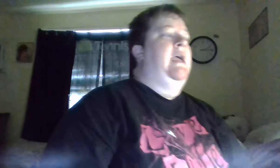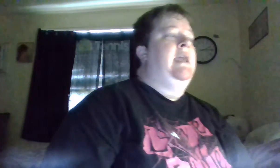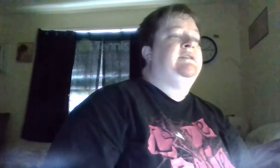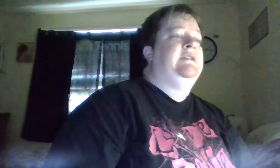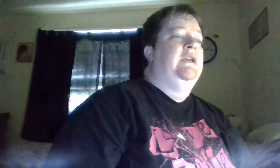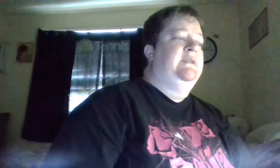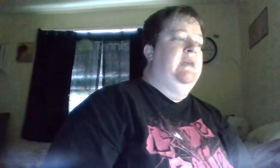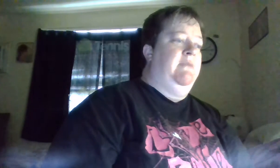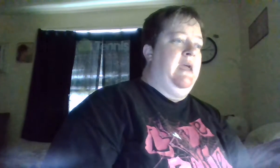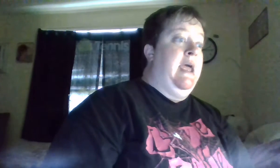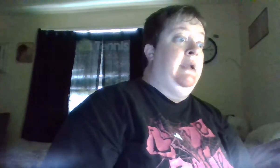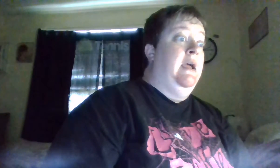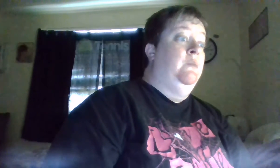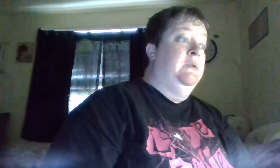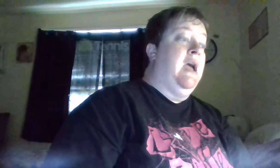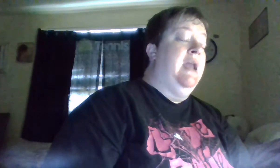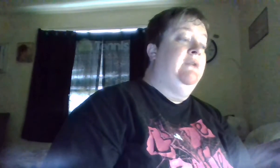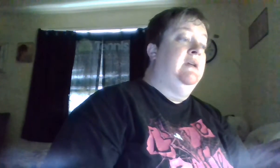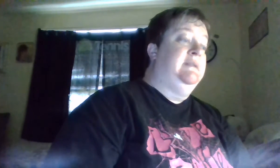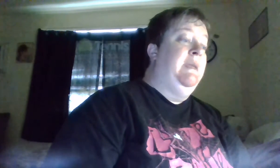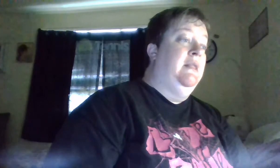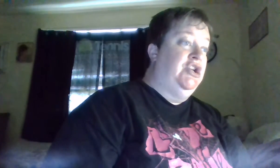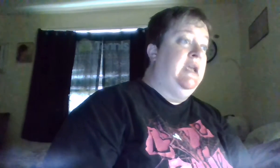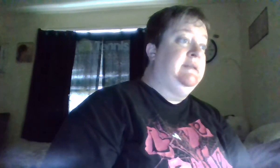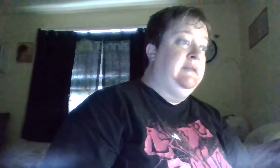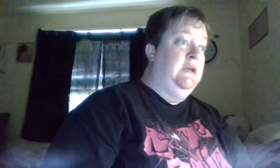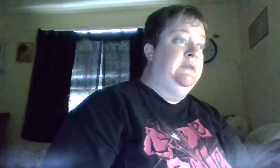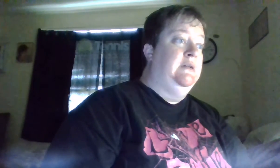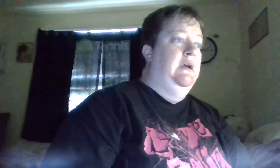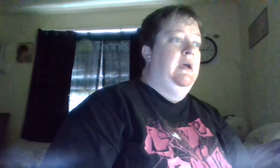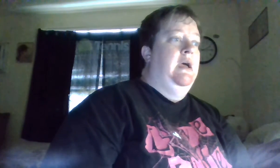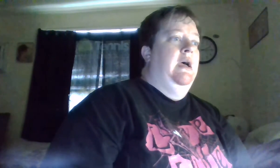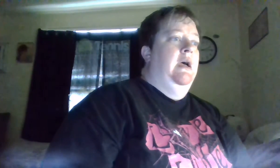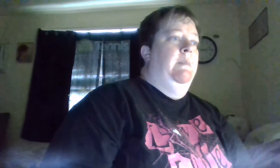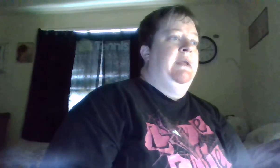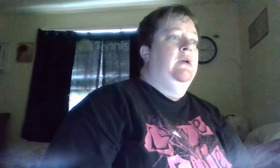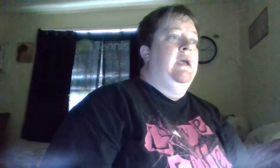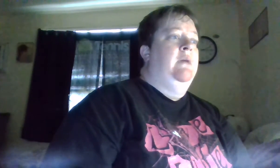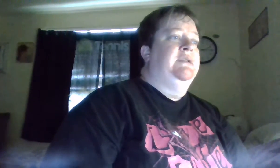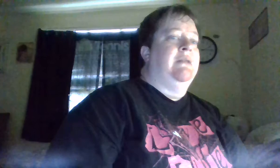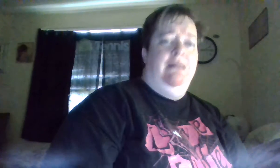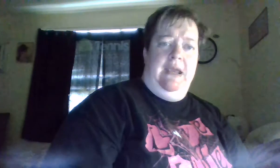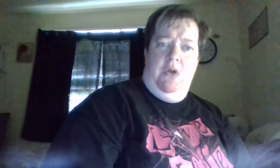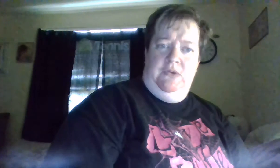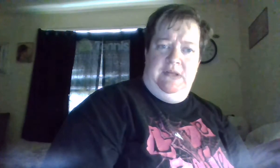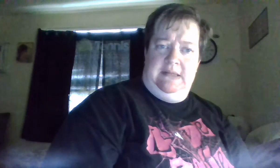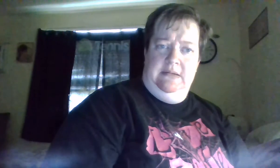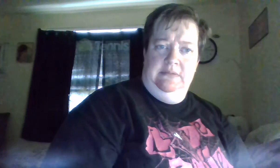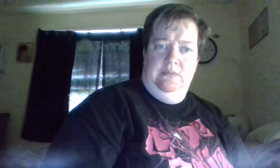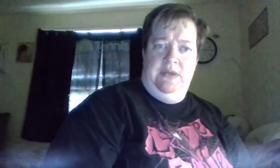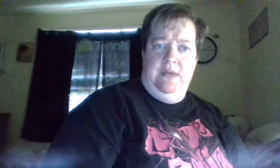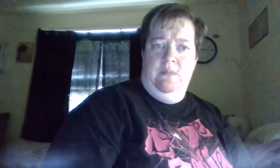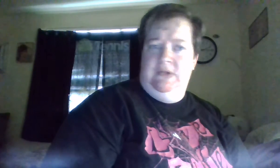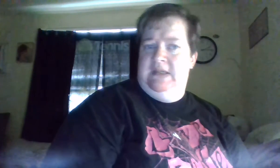an excuse that, and it was kind of a semi-legit excuse, but here it was a lot like Moses, with Moses